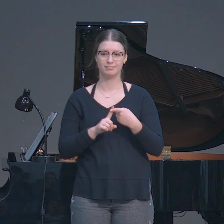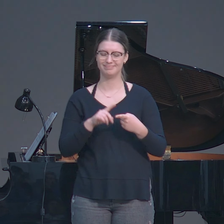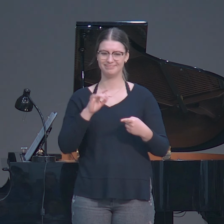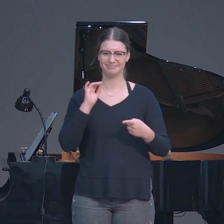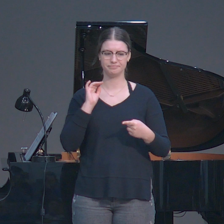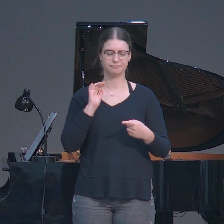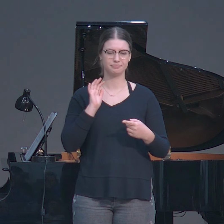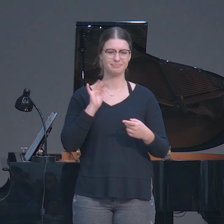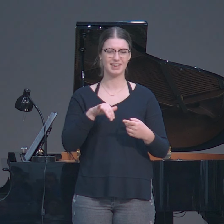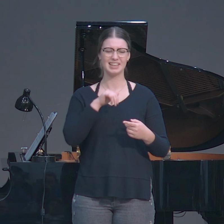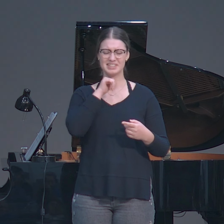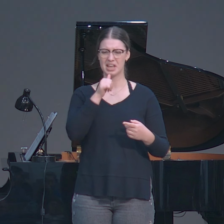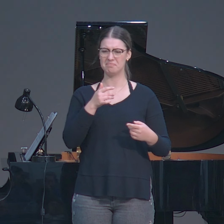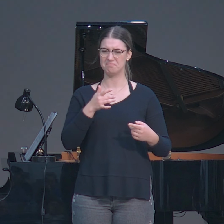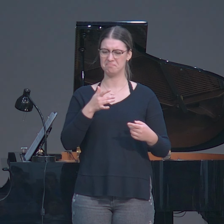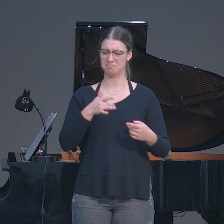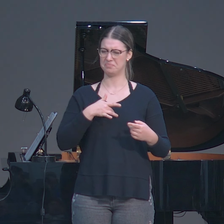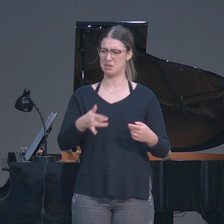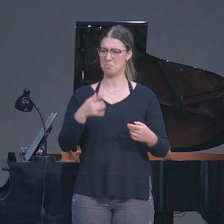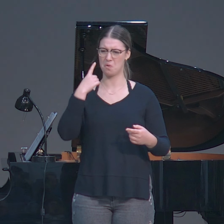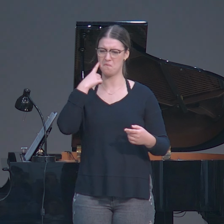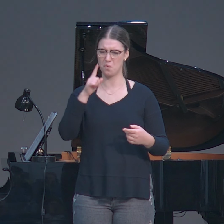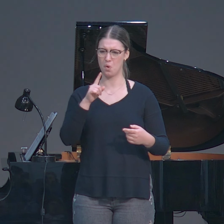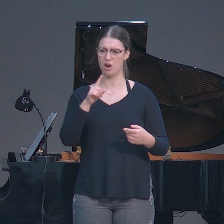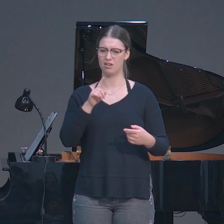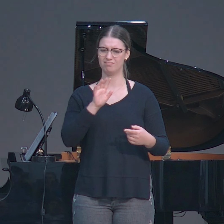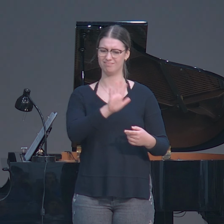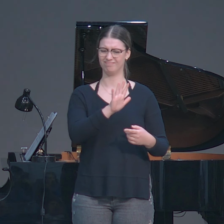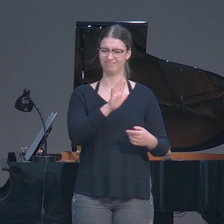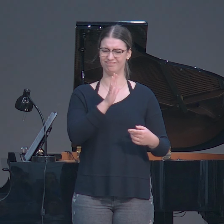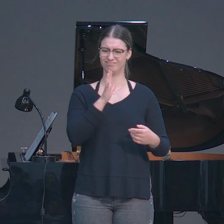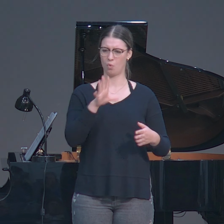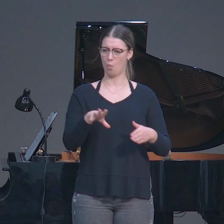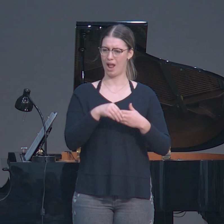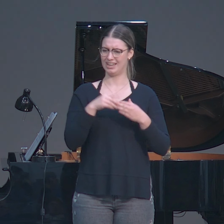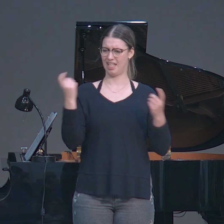that would be typical at a wedding celebration.